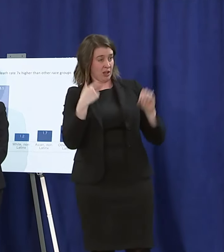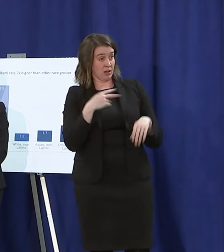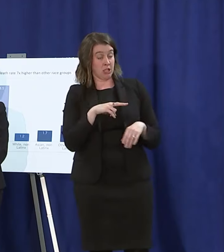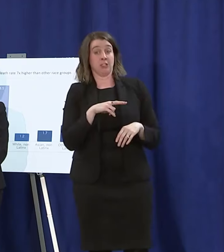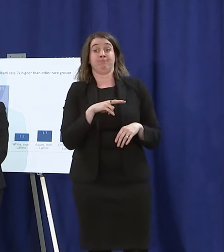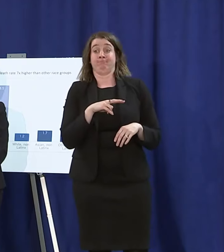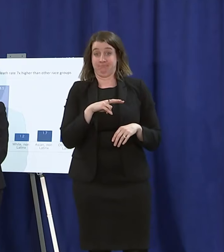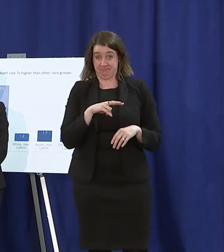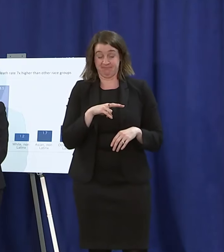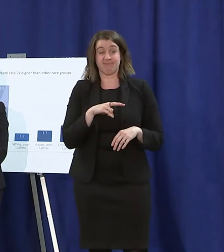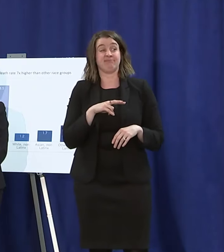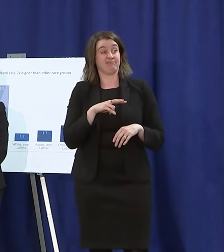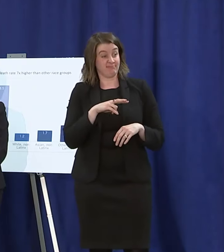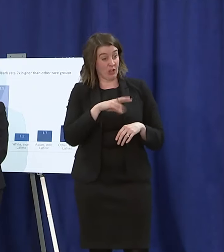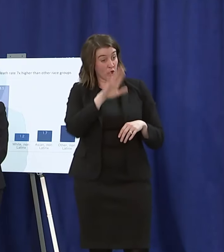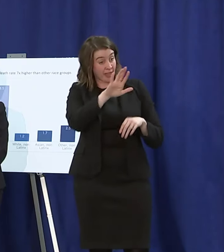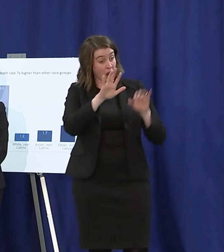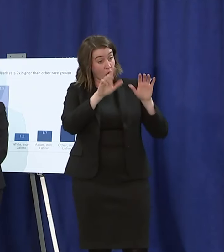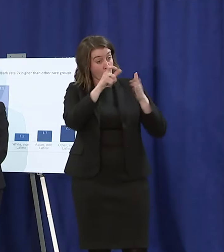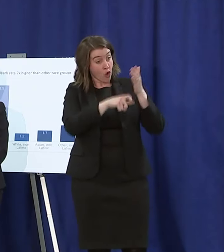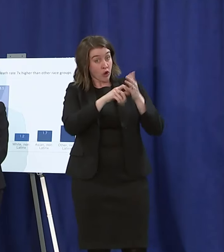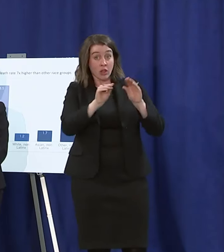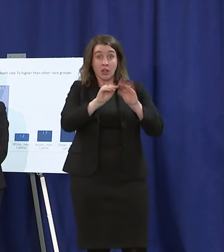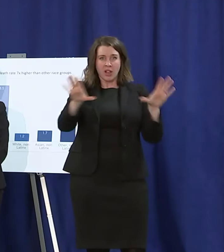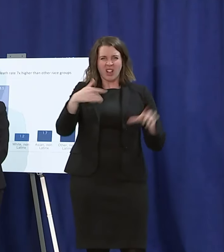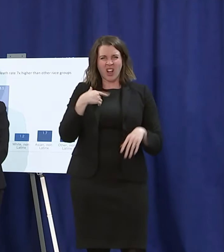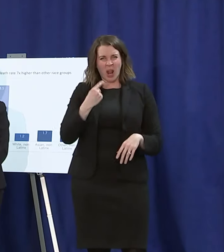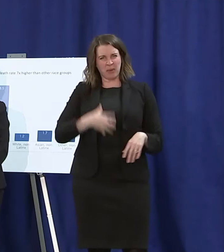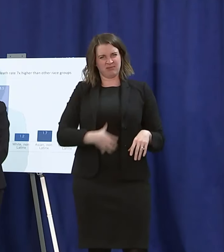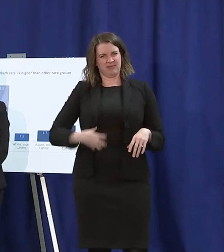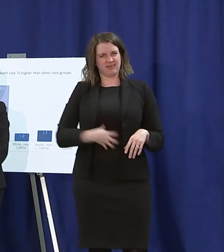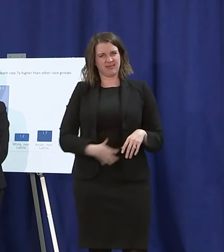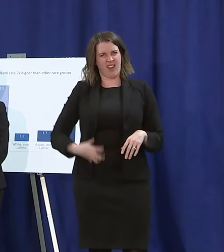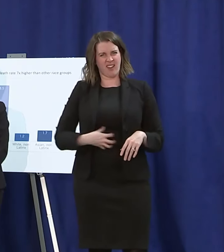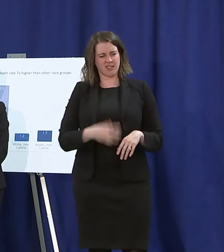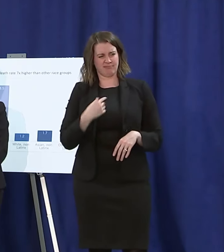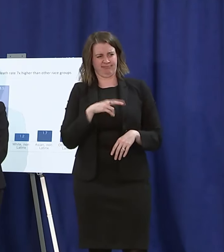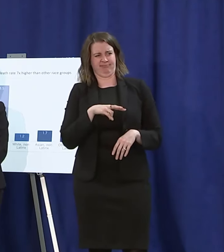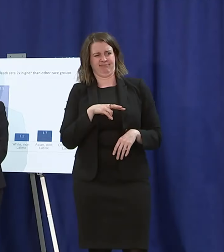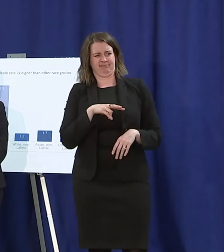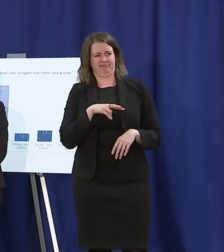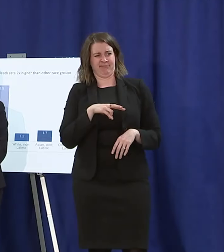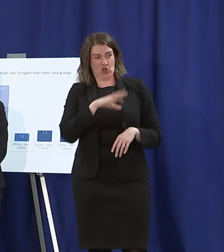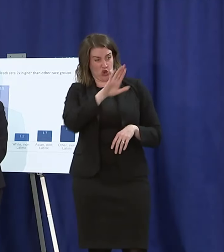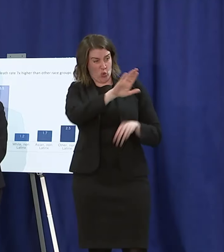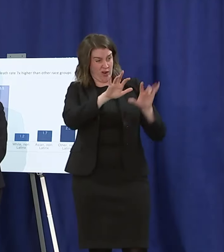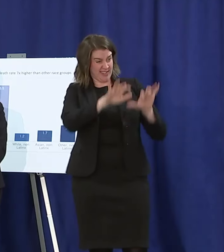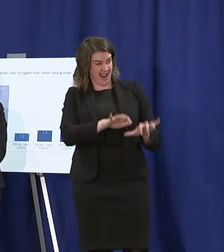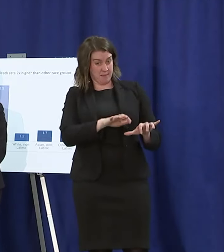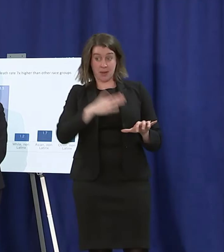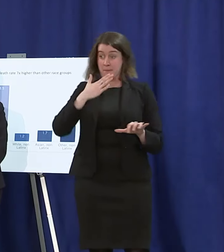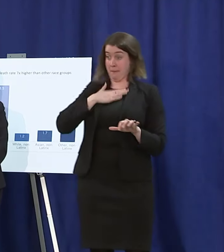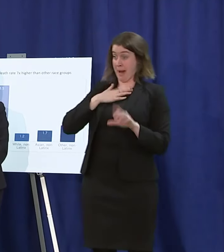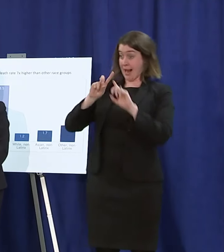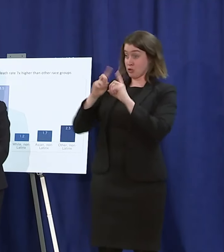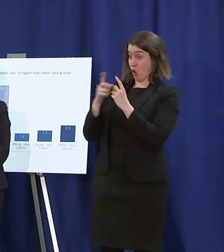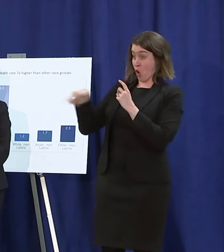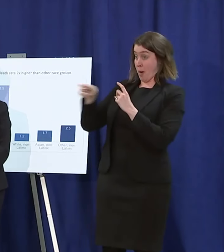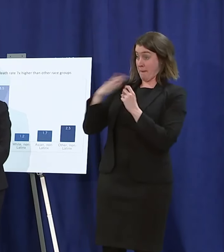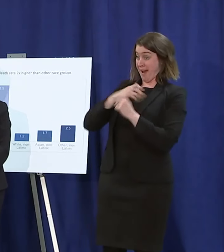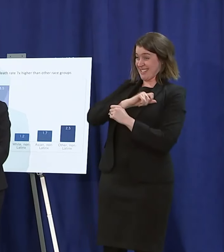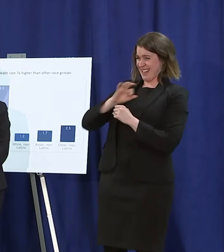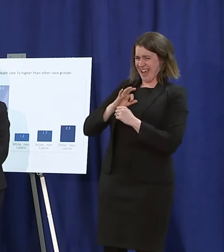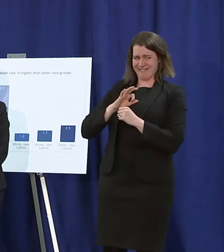disturbed by the conclusions because I honestly did not recognize my department in what was written there. This comment